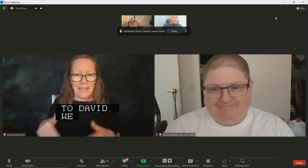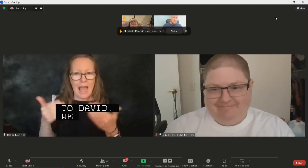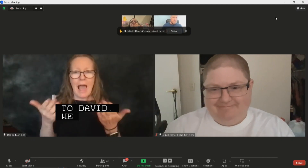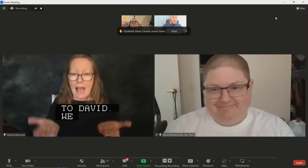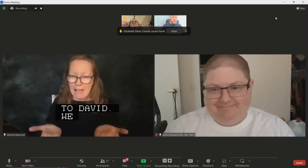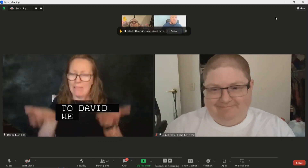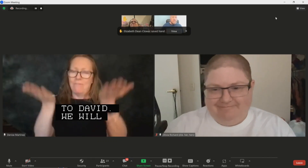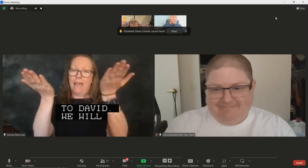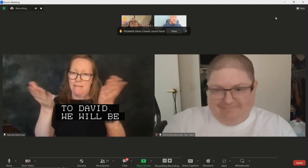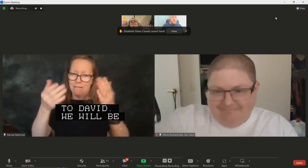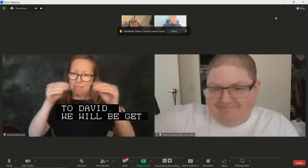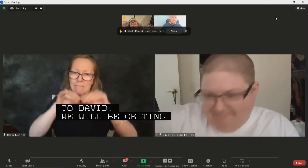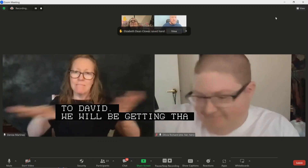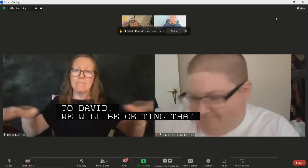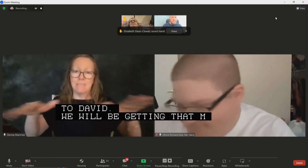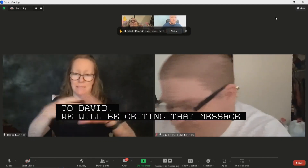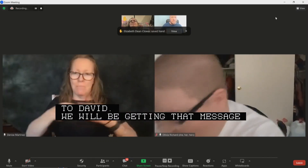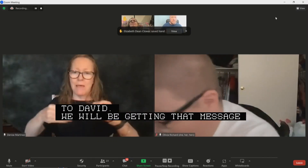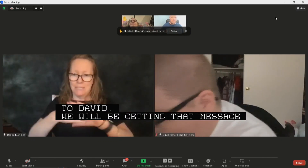that.